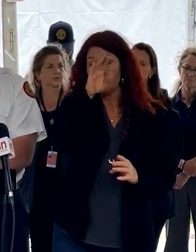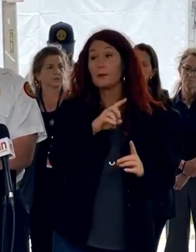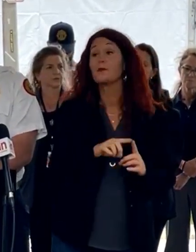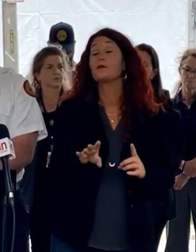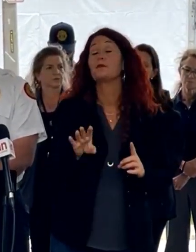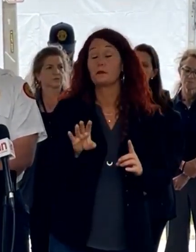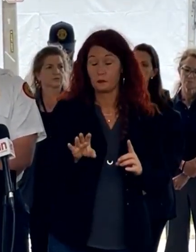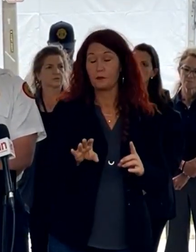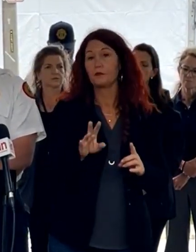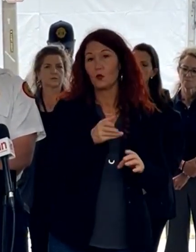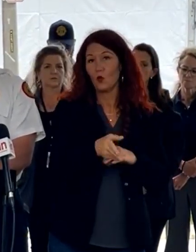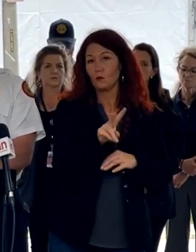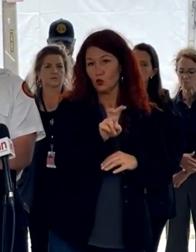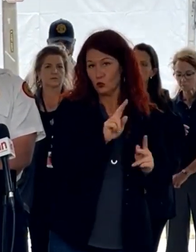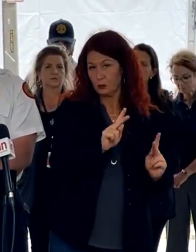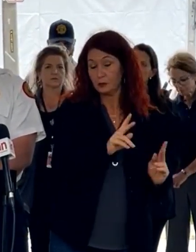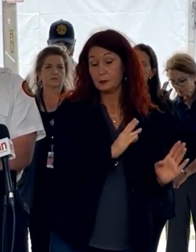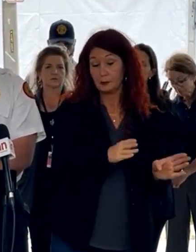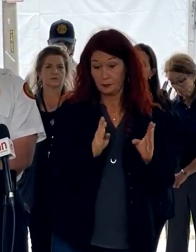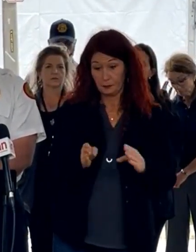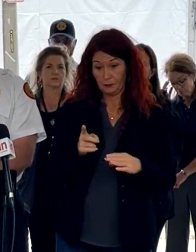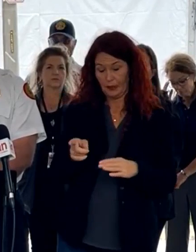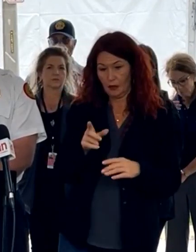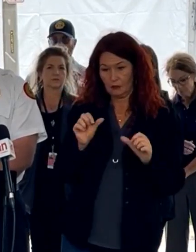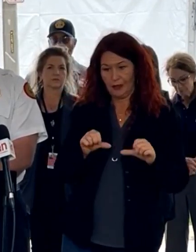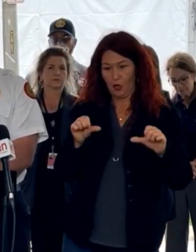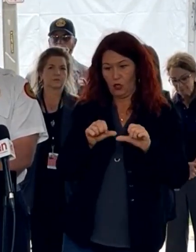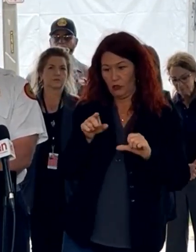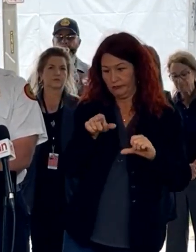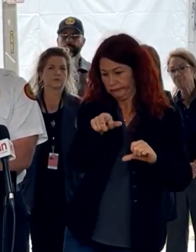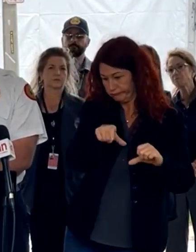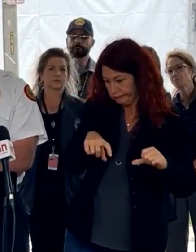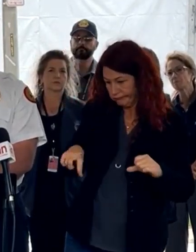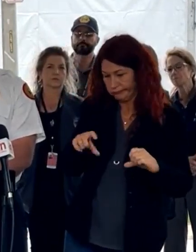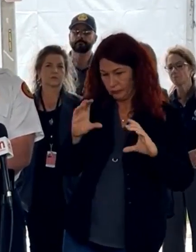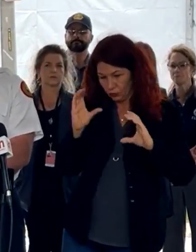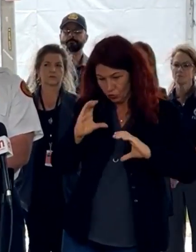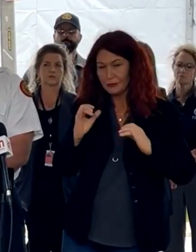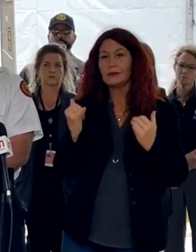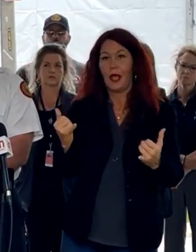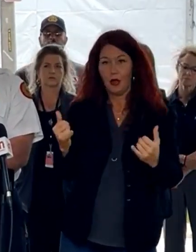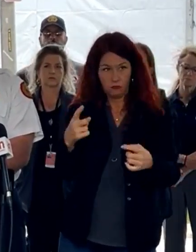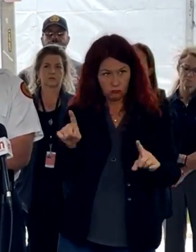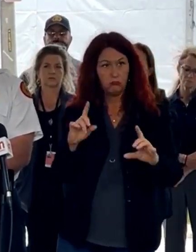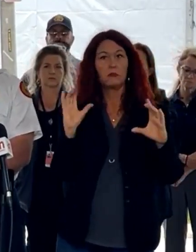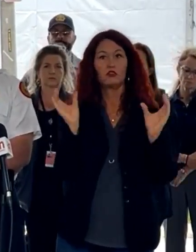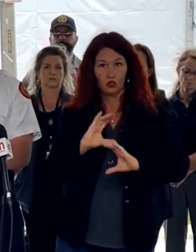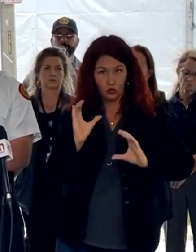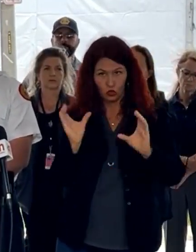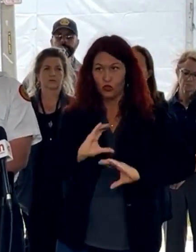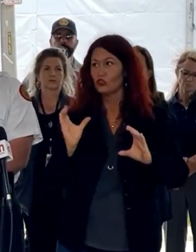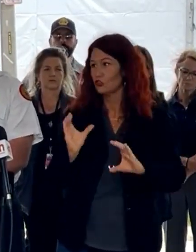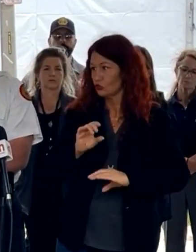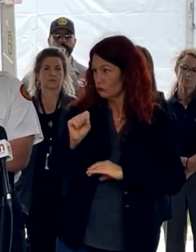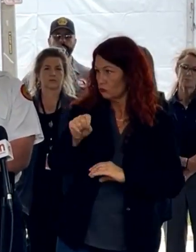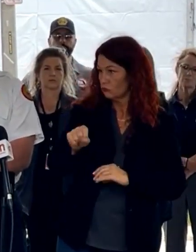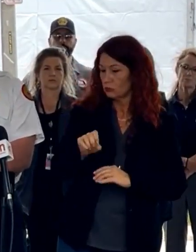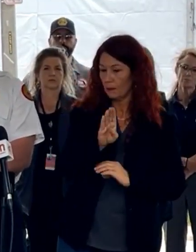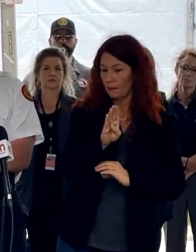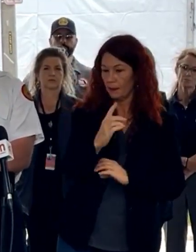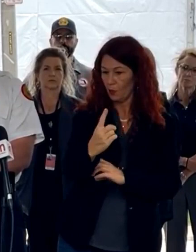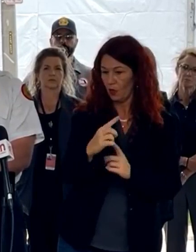access with the building that was still remaining in place, we have been searching those areas, B1 and D1 was those primary